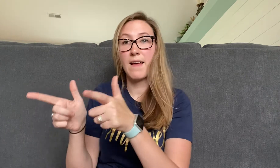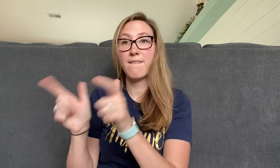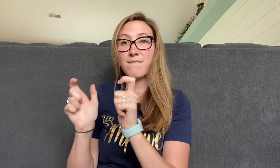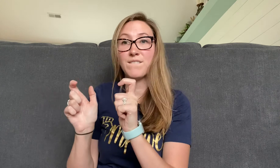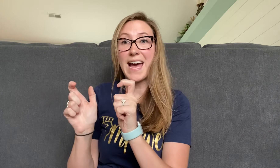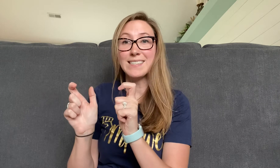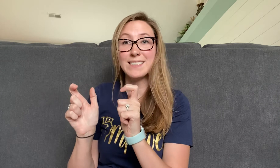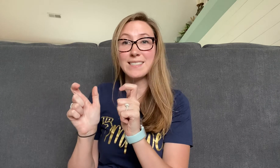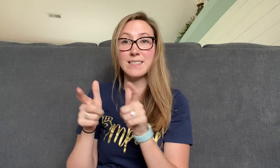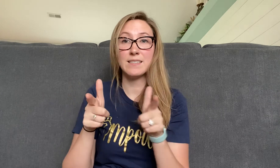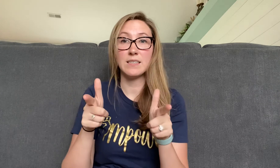fast,